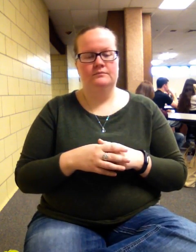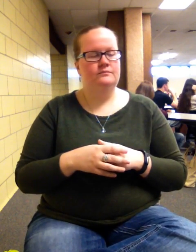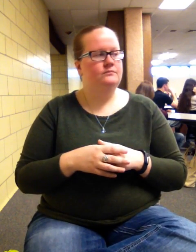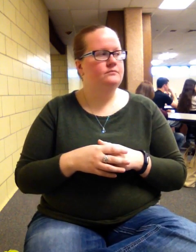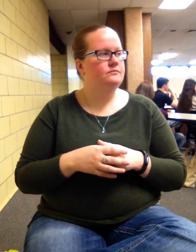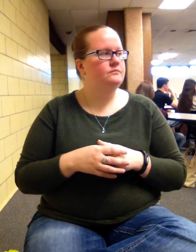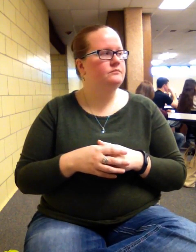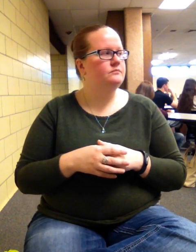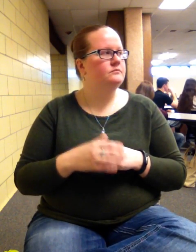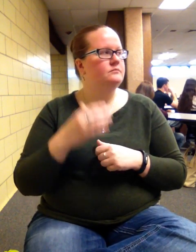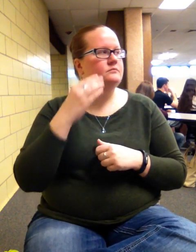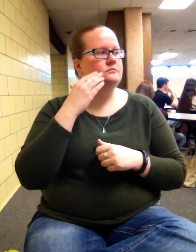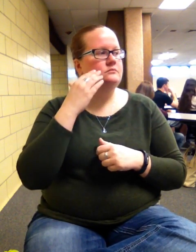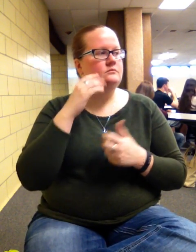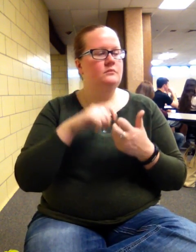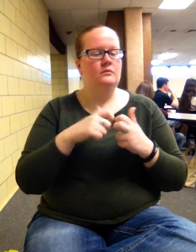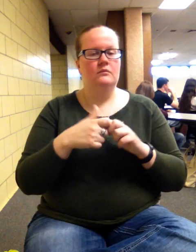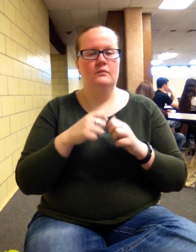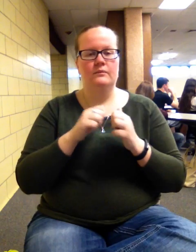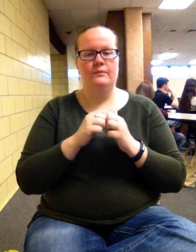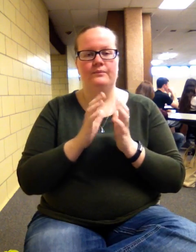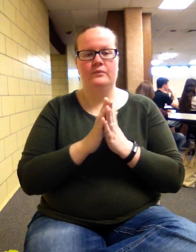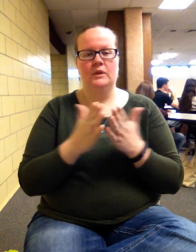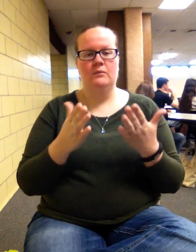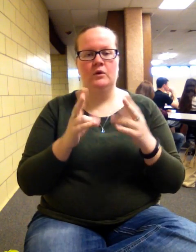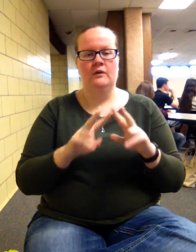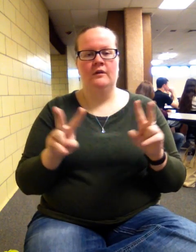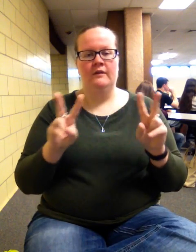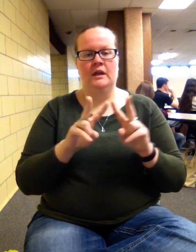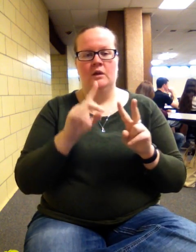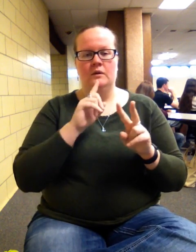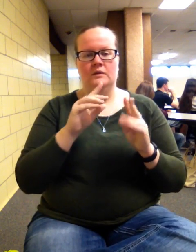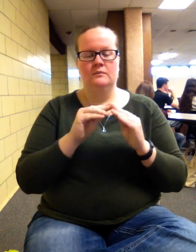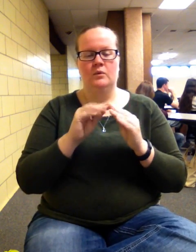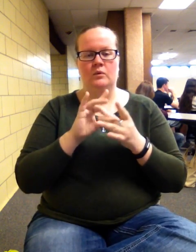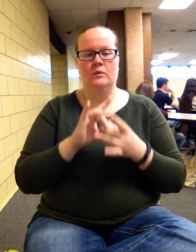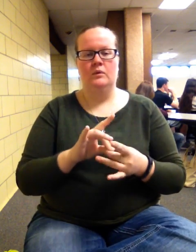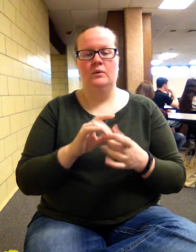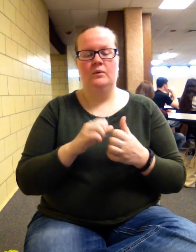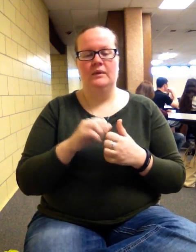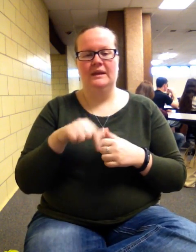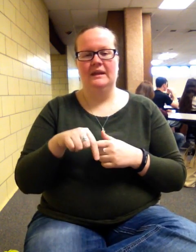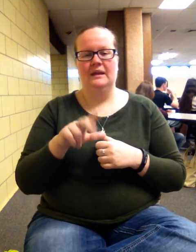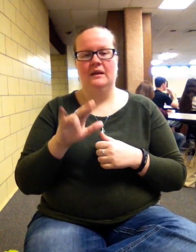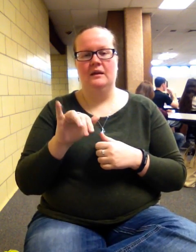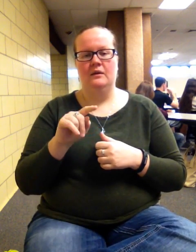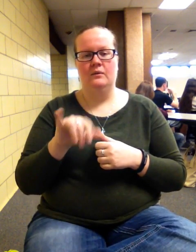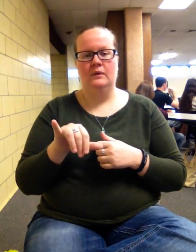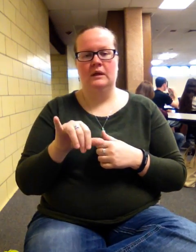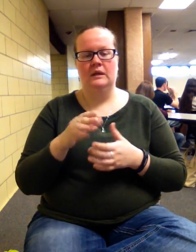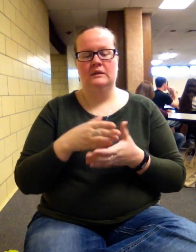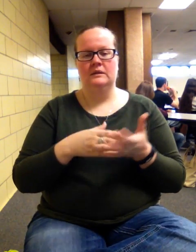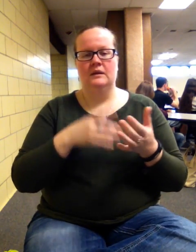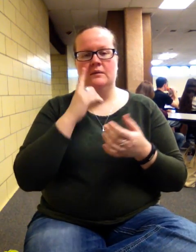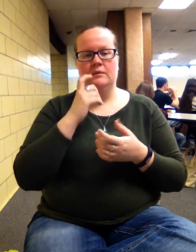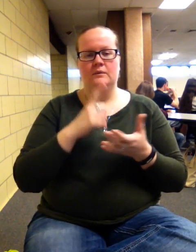And we know the problem with the book value is more with the equity section because we talk about how equity section isn't